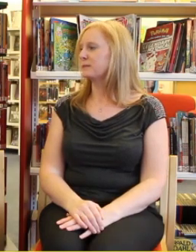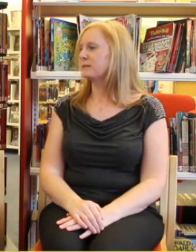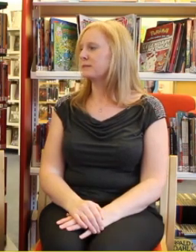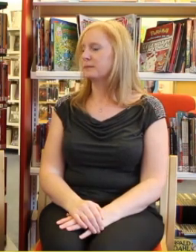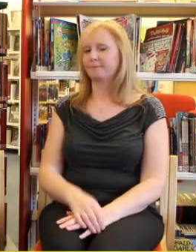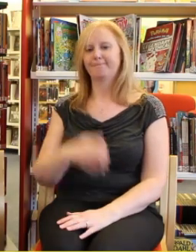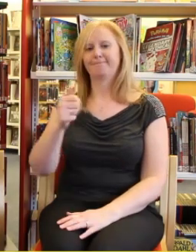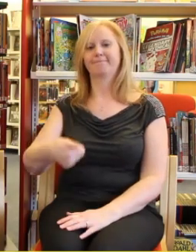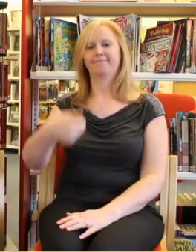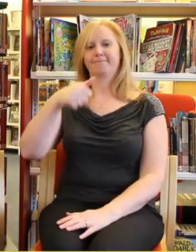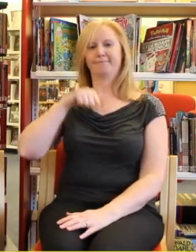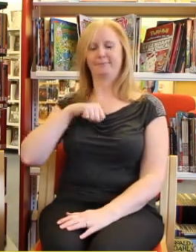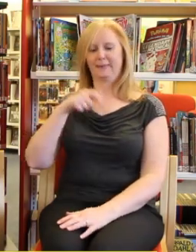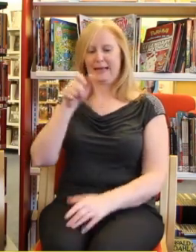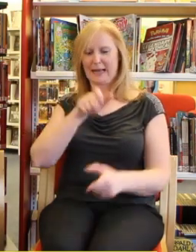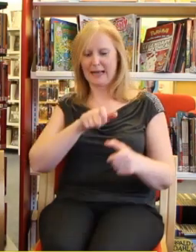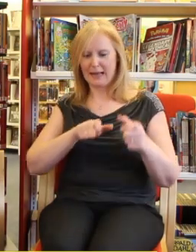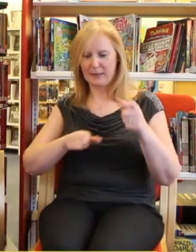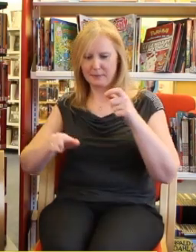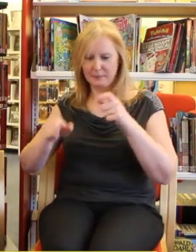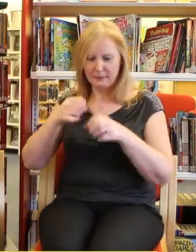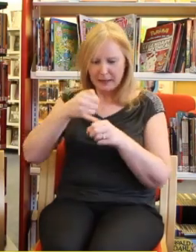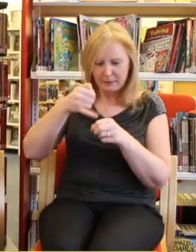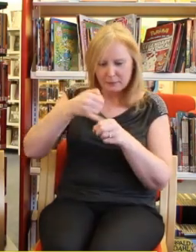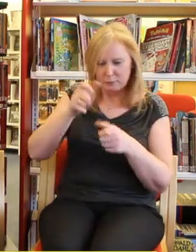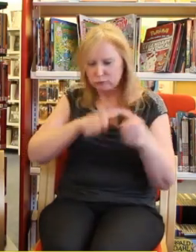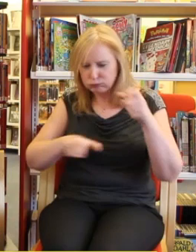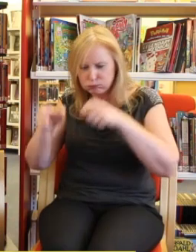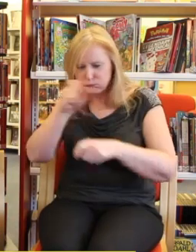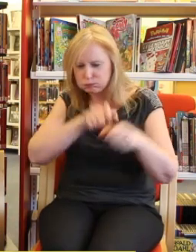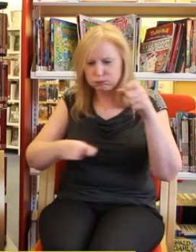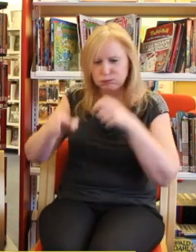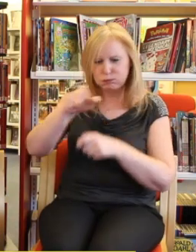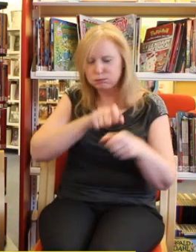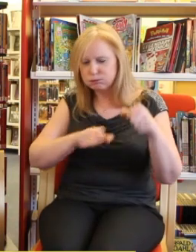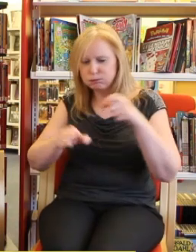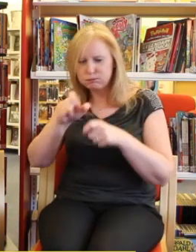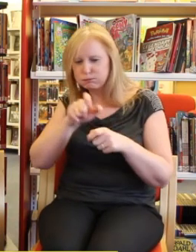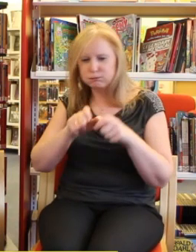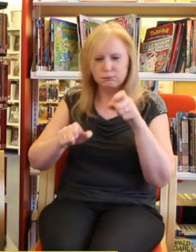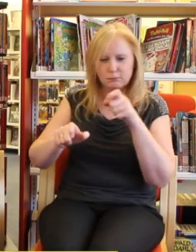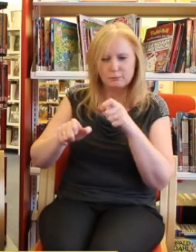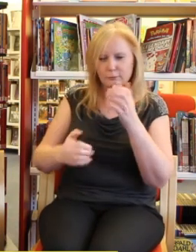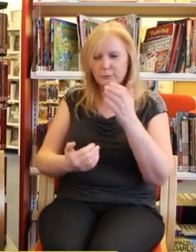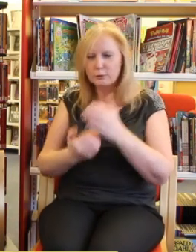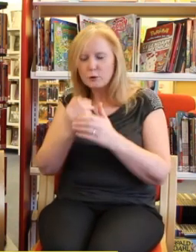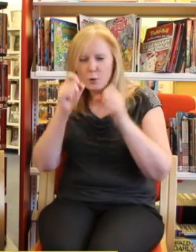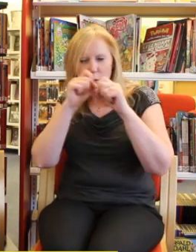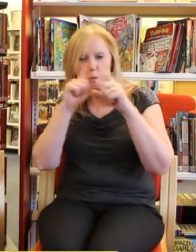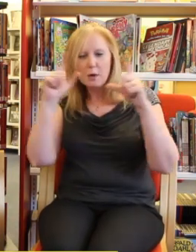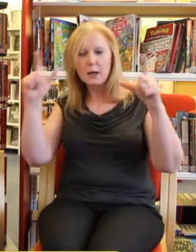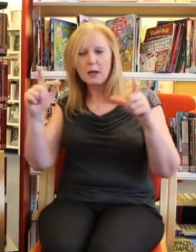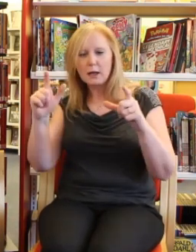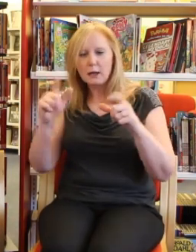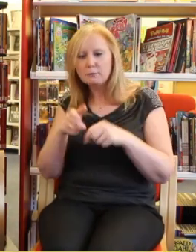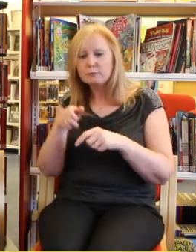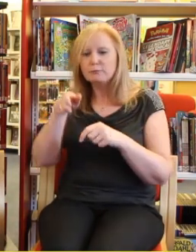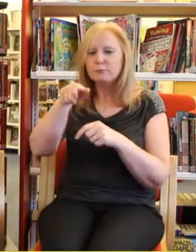Next up the chemist mixed medicines and lotions. A recipe for a new waking up potion.